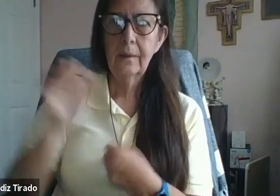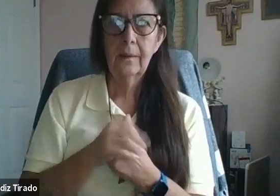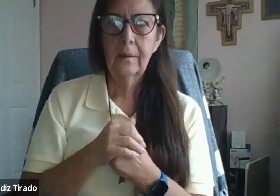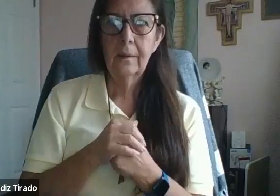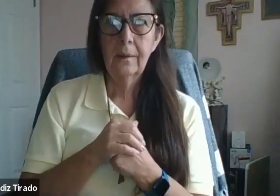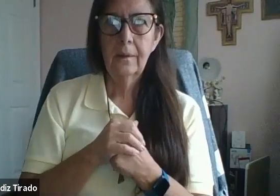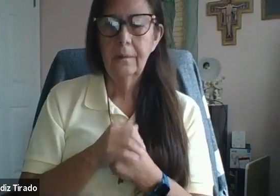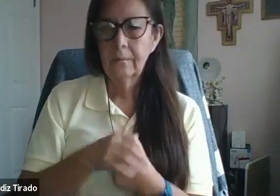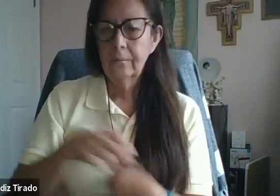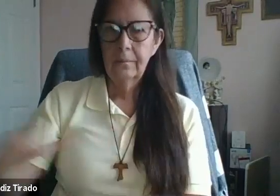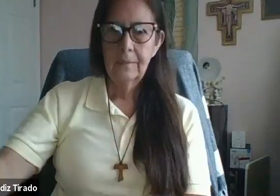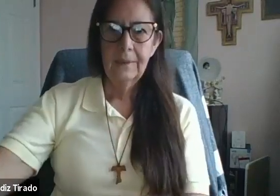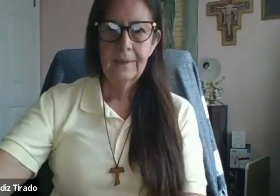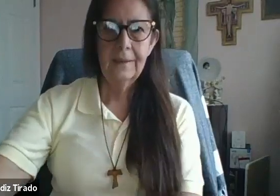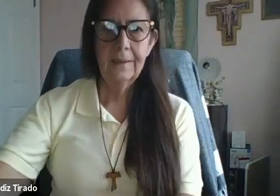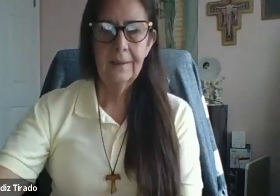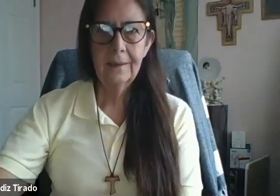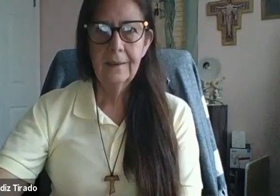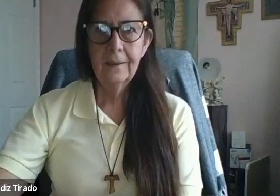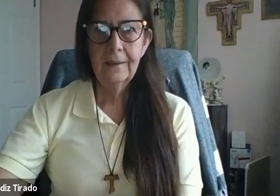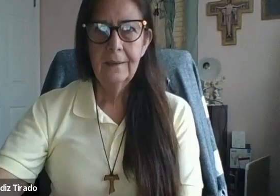Awesome. Her name is Maria.